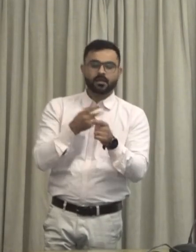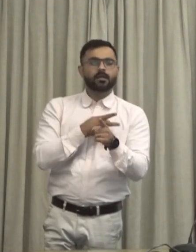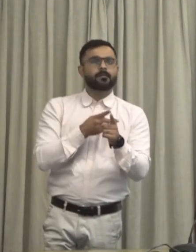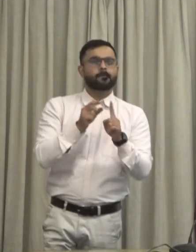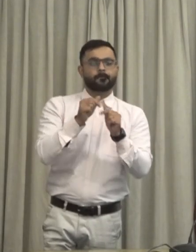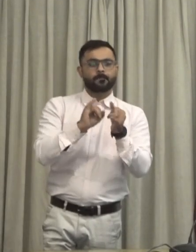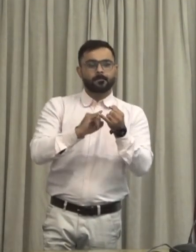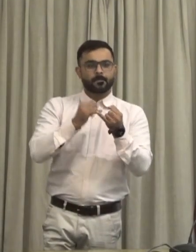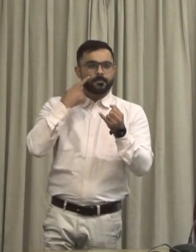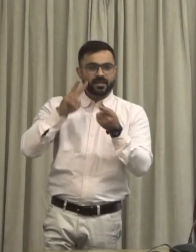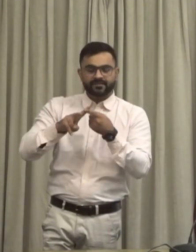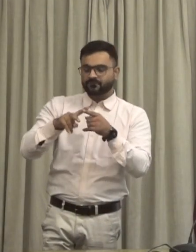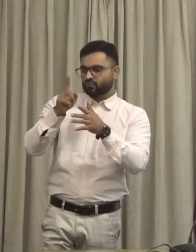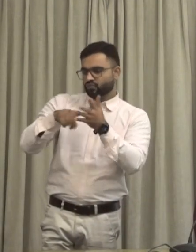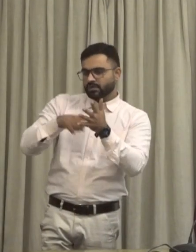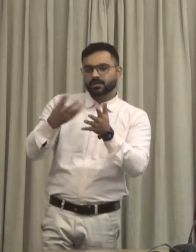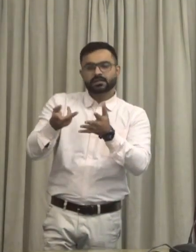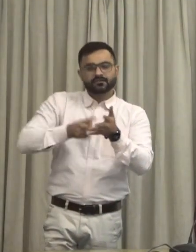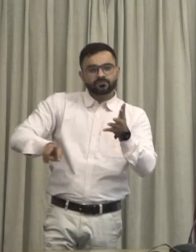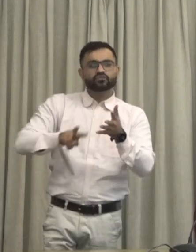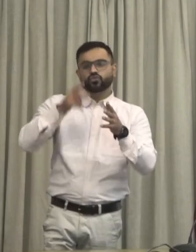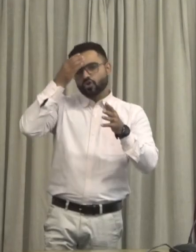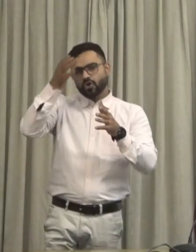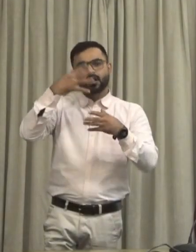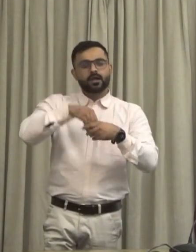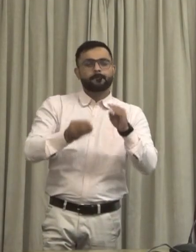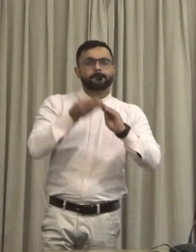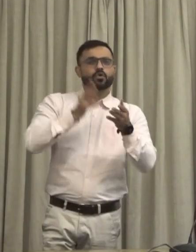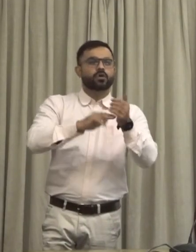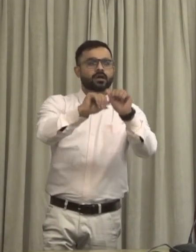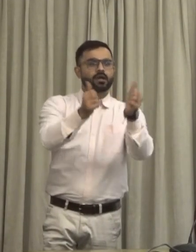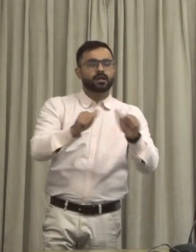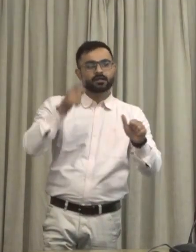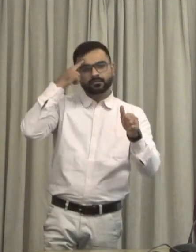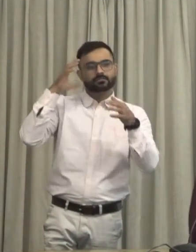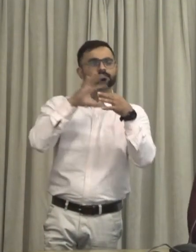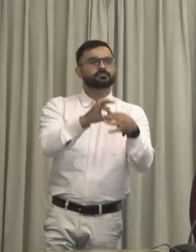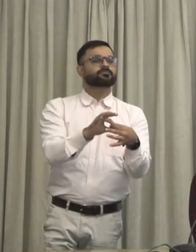passive, withholding, withdrawing. A lot of these concepts were quite muddled in the minds of,